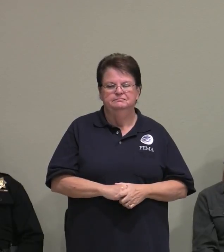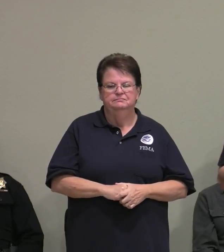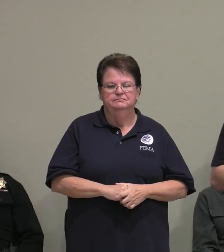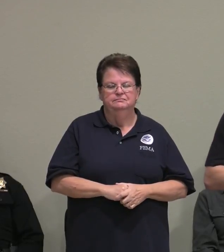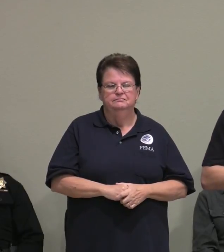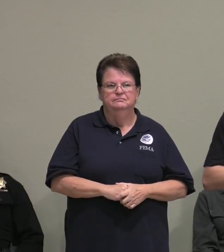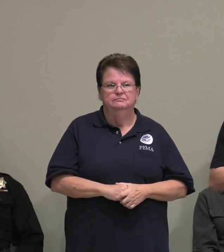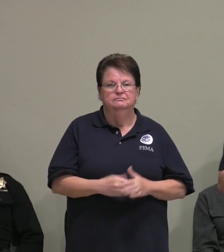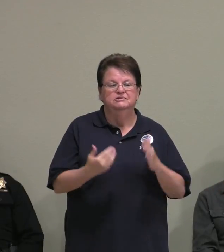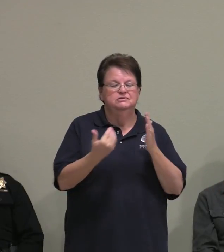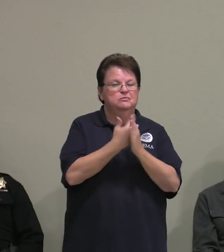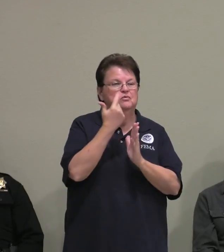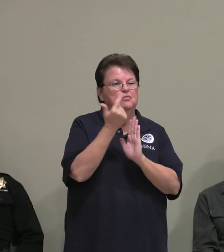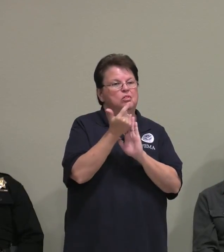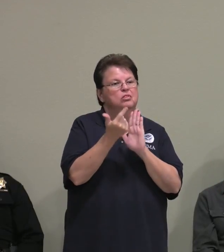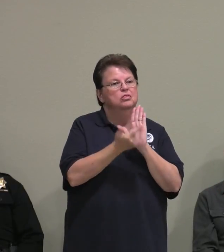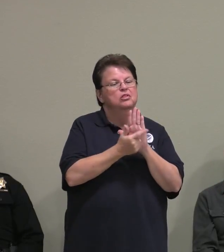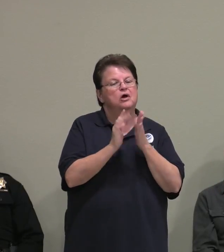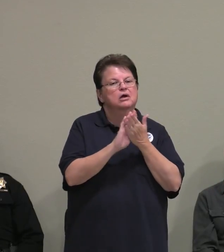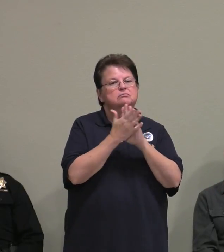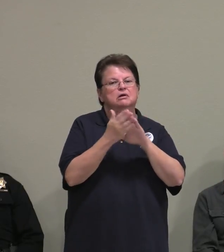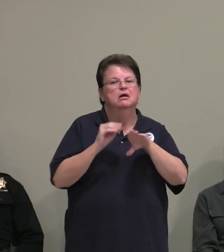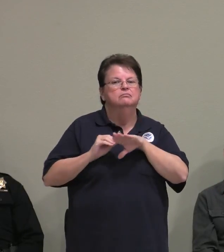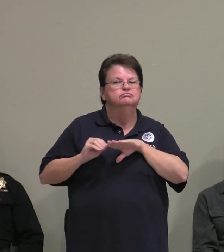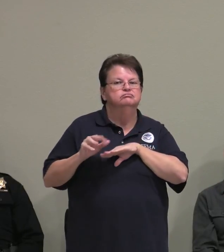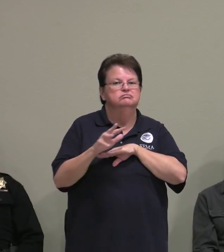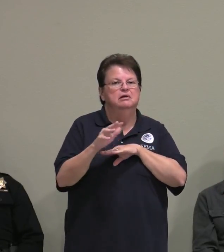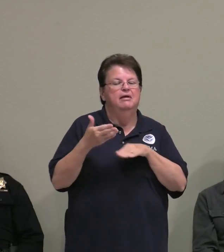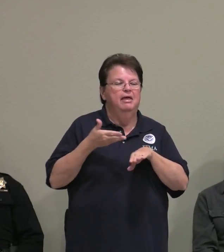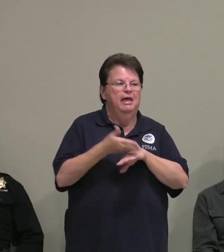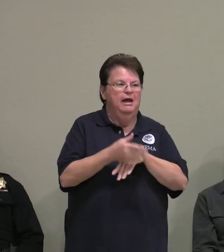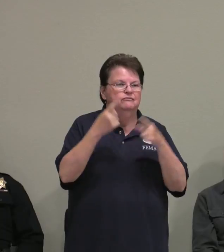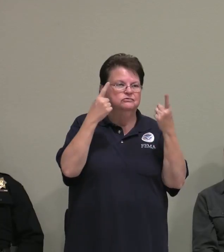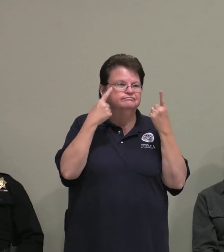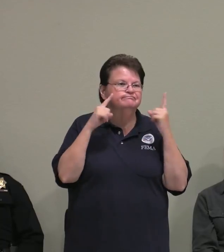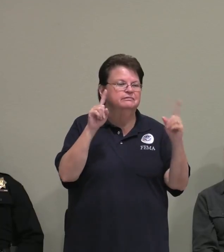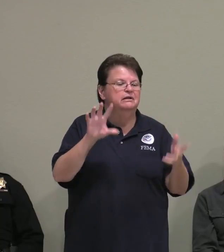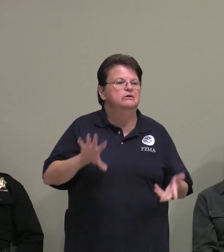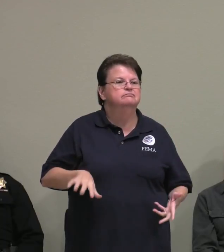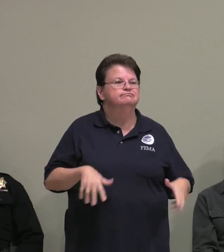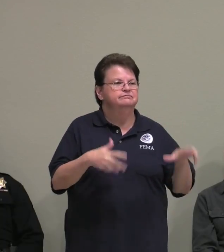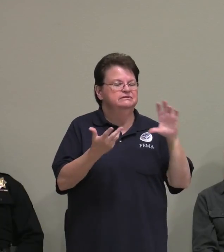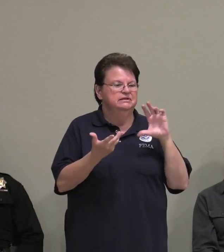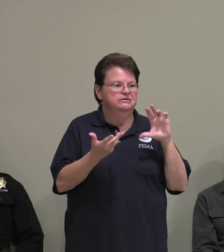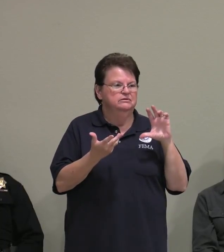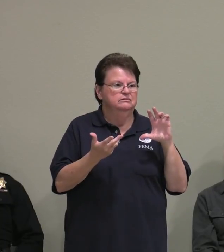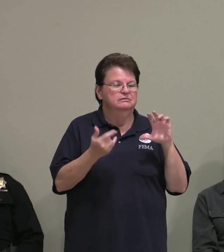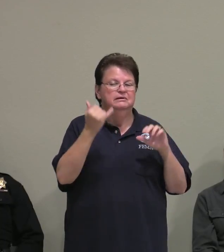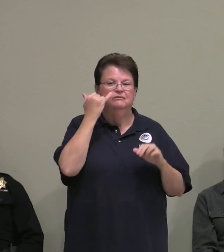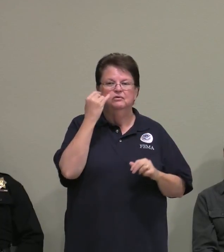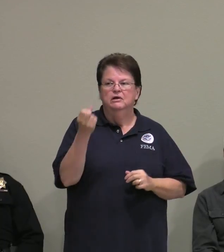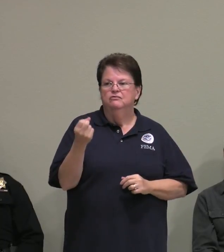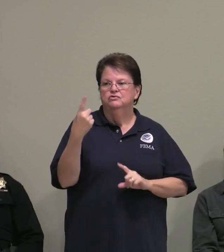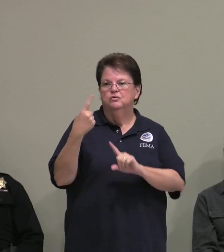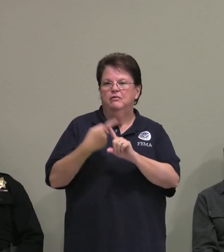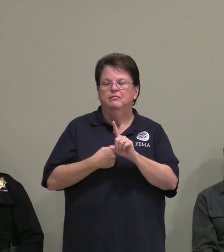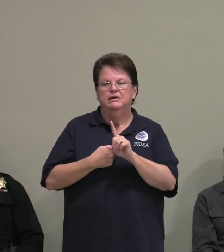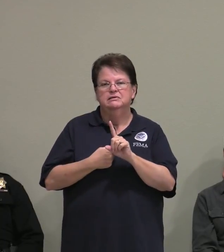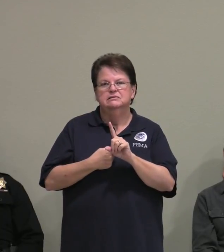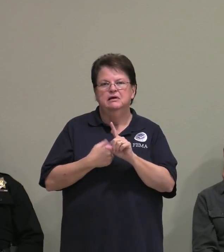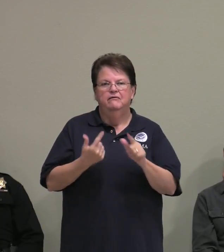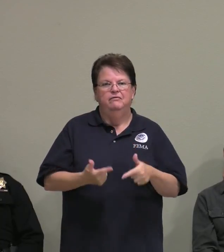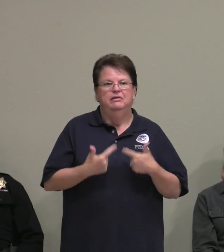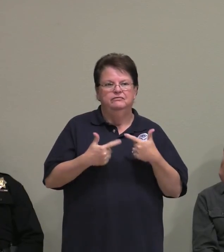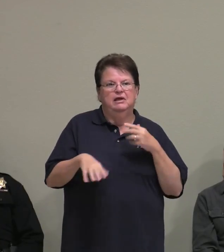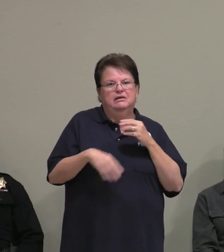A number of new laws go into effect after a declared disaster. You know, if you only have 12 months of additional living expense,